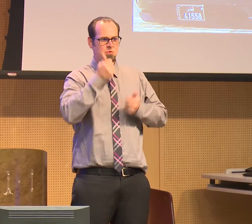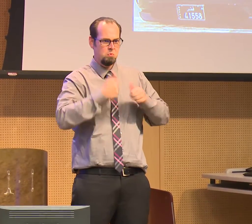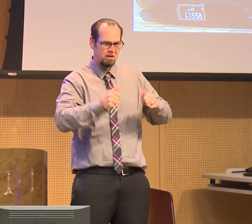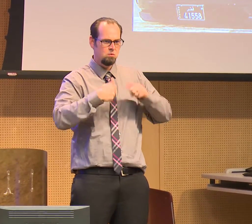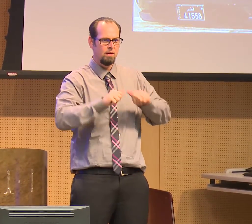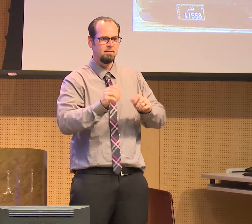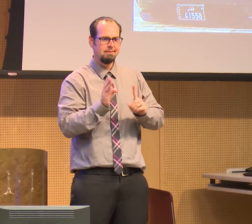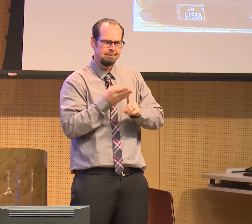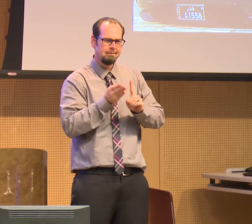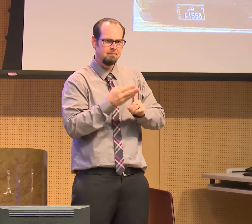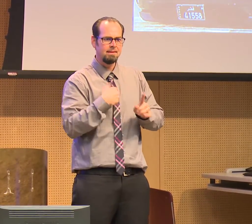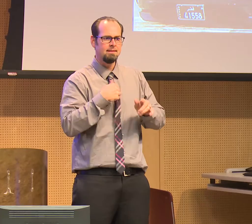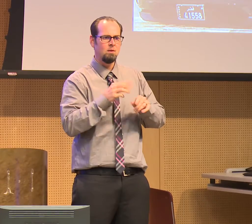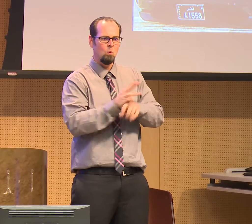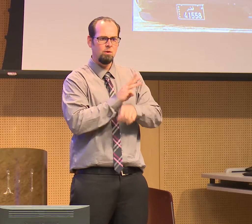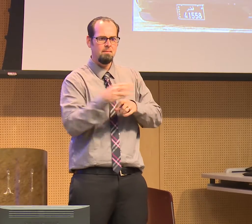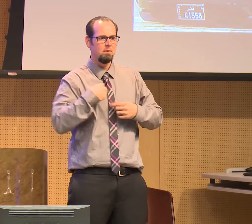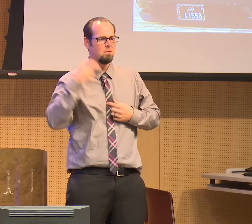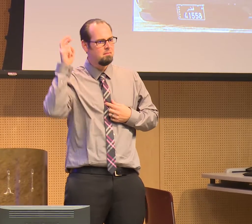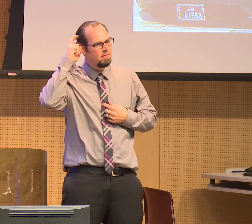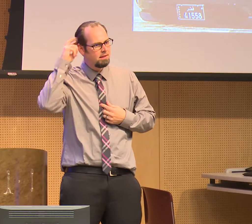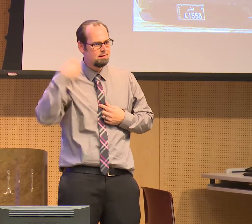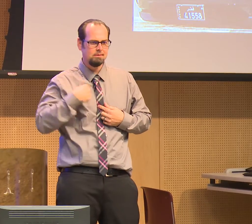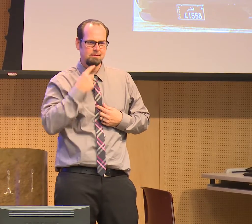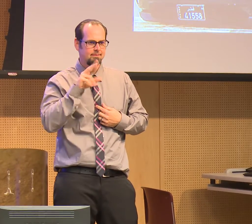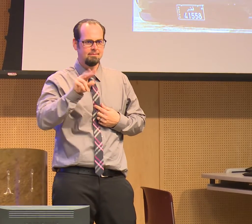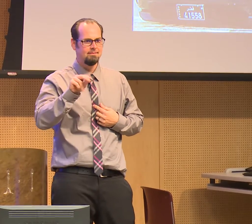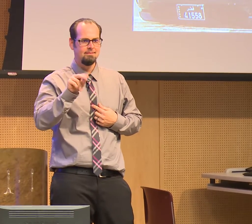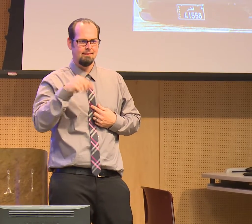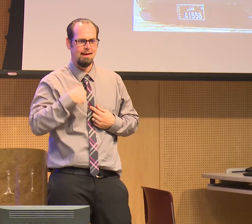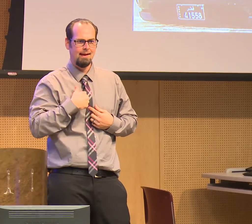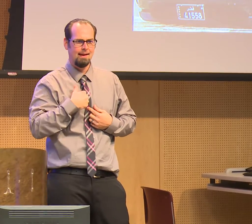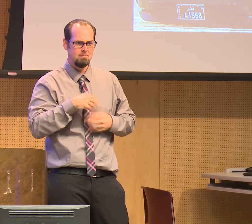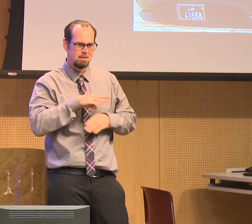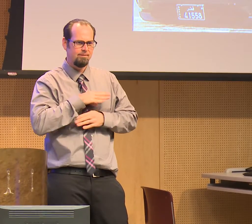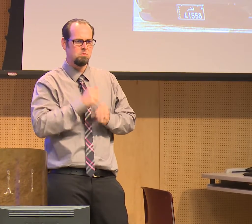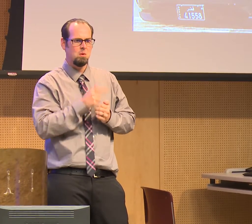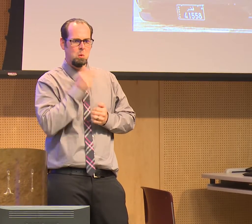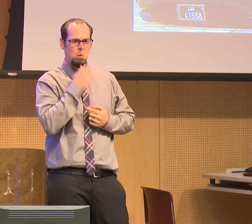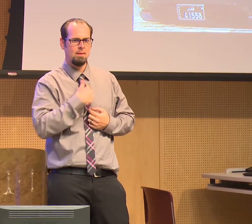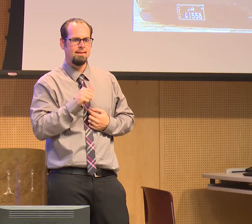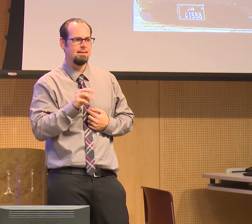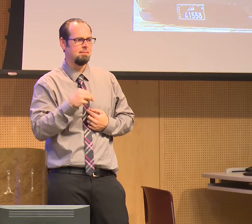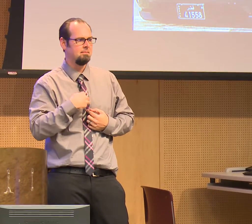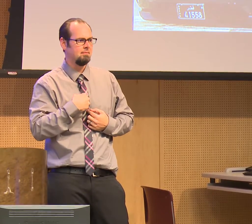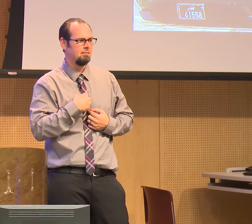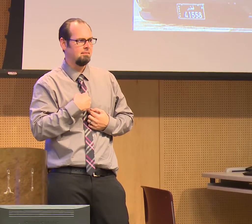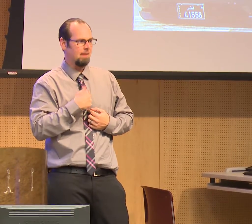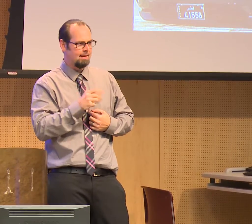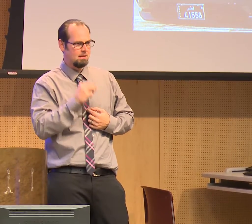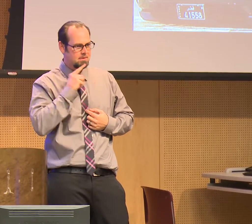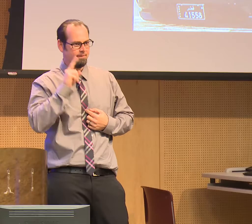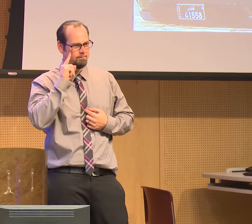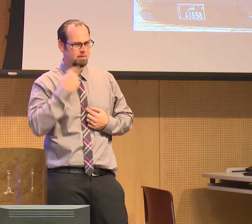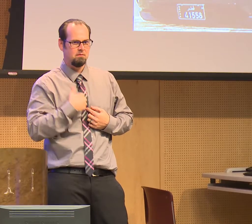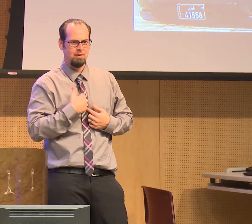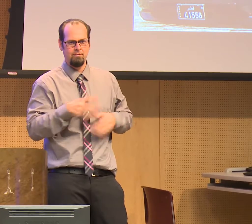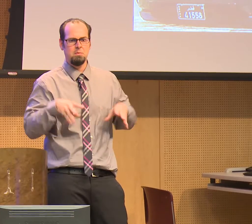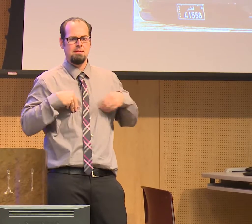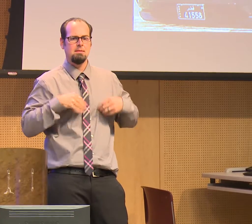And over the years, my parents tried to convince me to wear my cochlear implant, and I said no. I was satisfied with